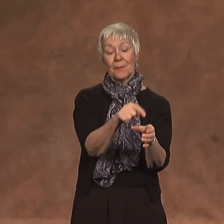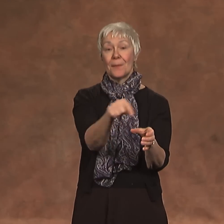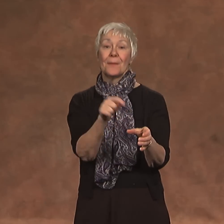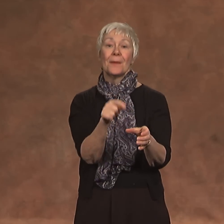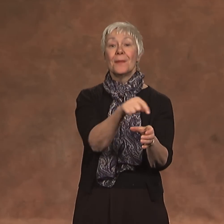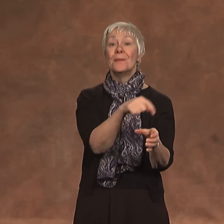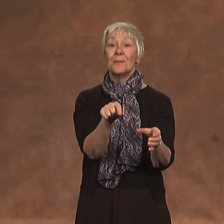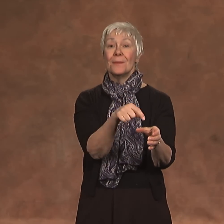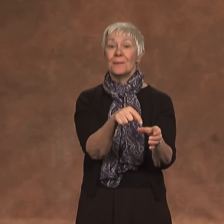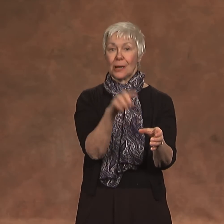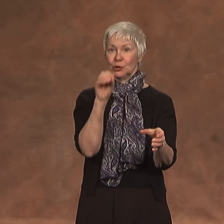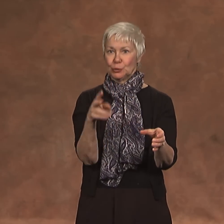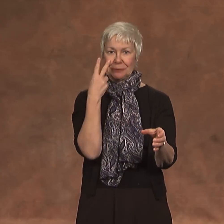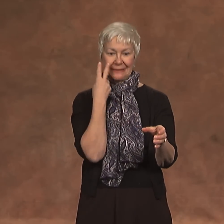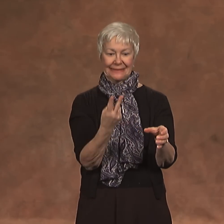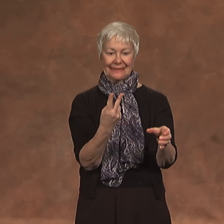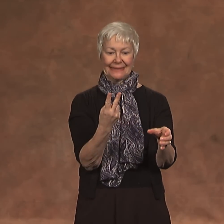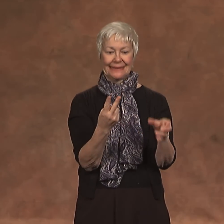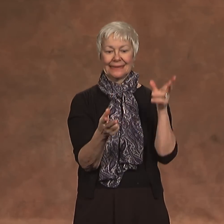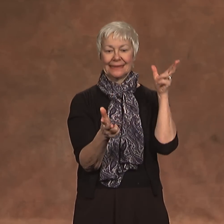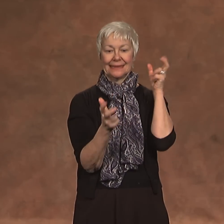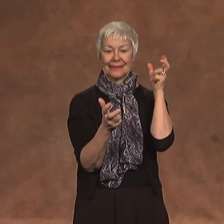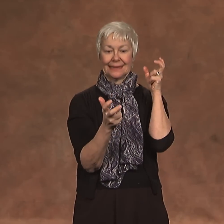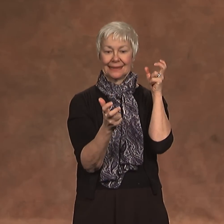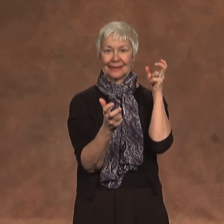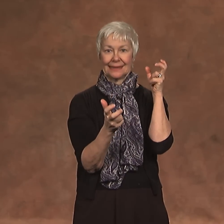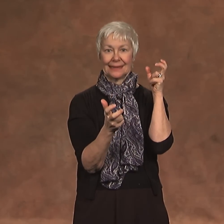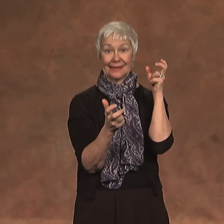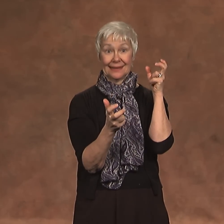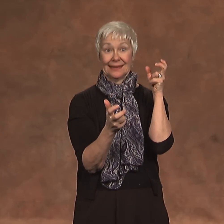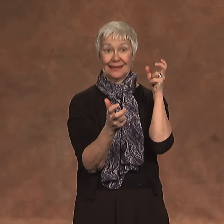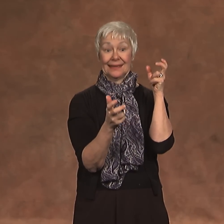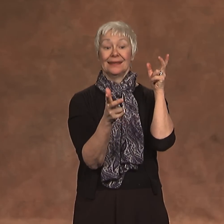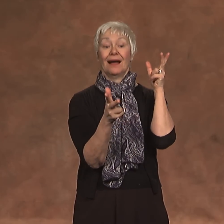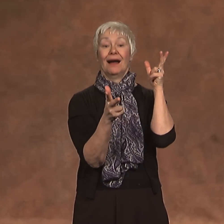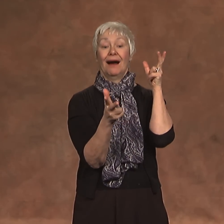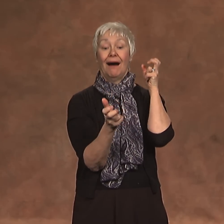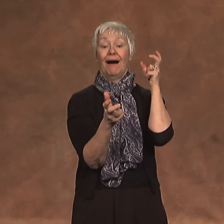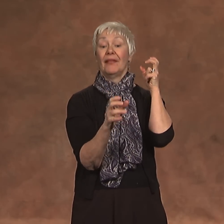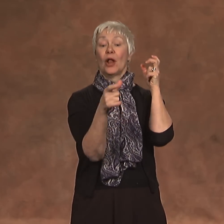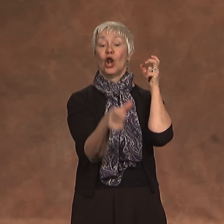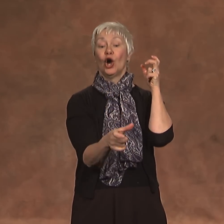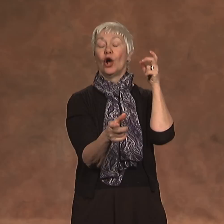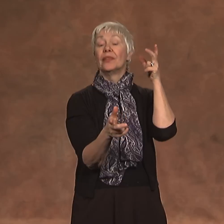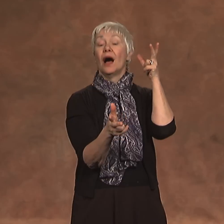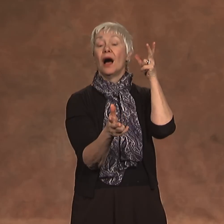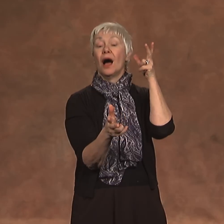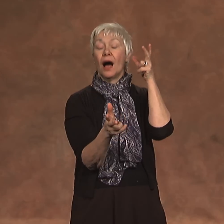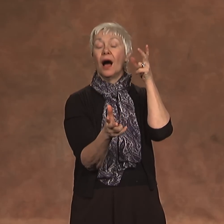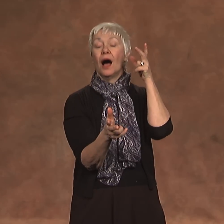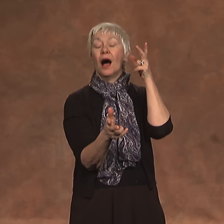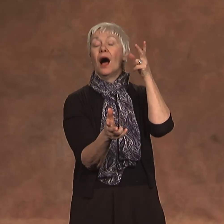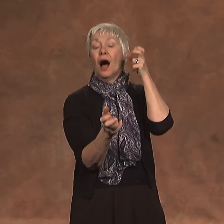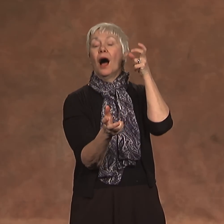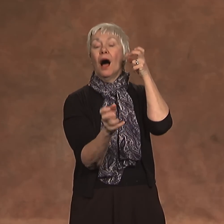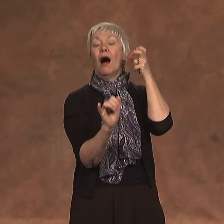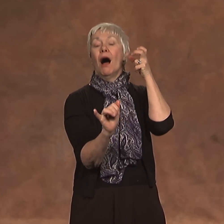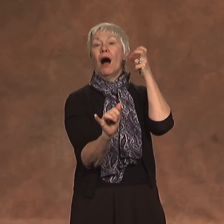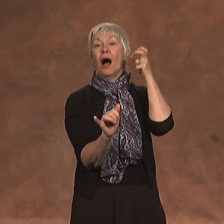the props and speak at the same time. And the students access information using both their visual and auditory